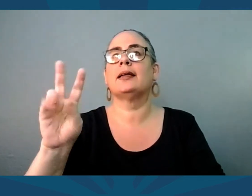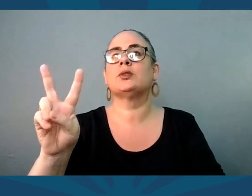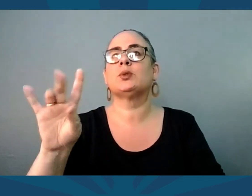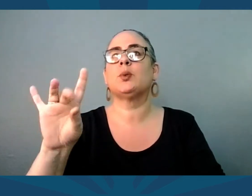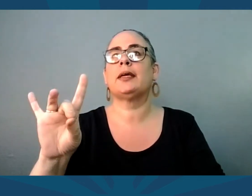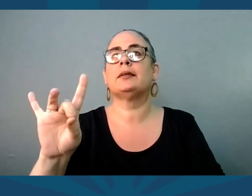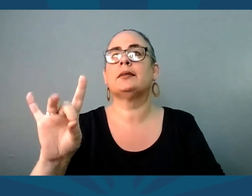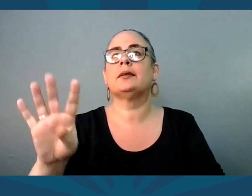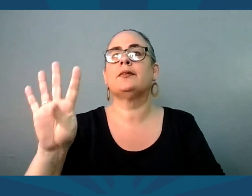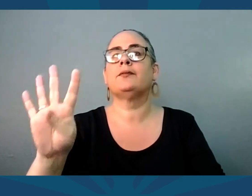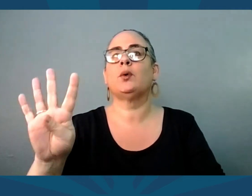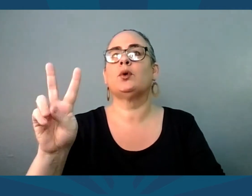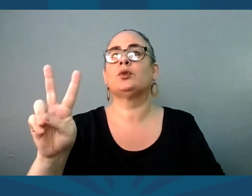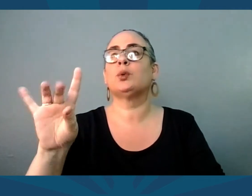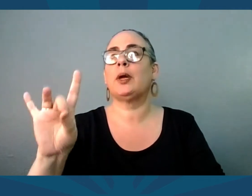TTY